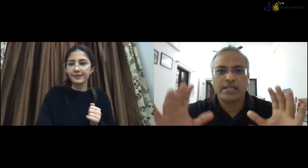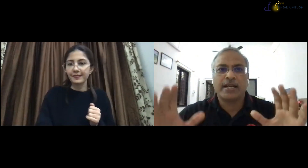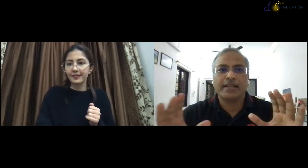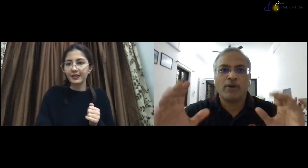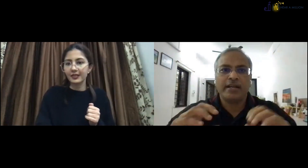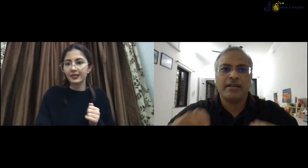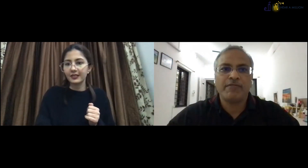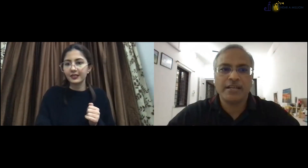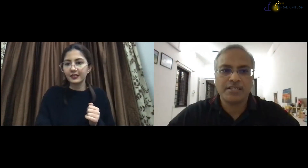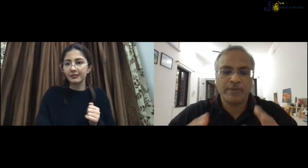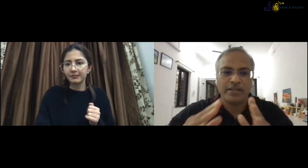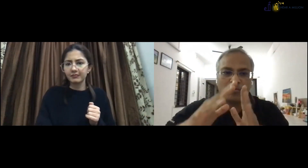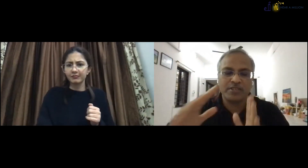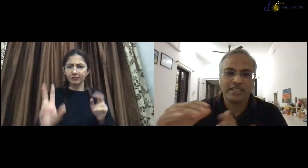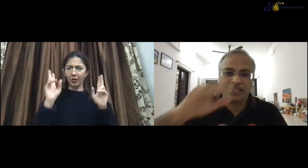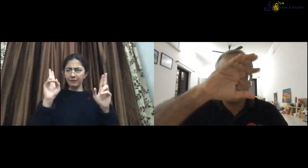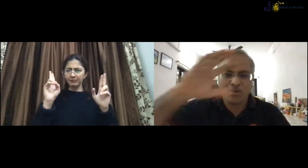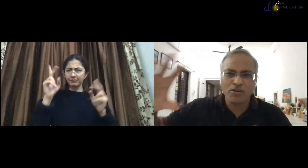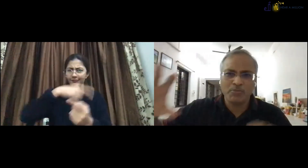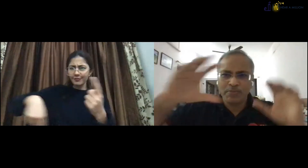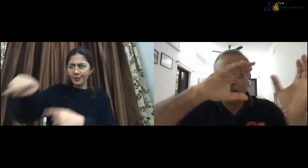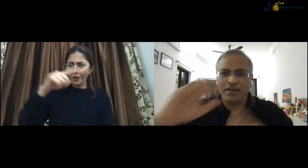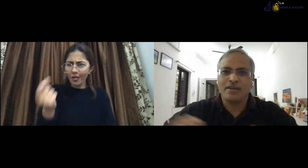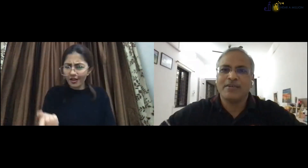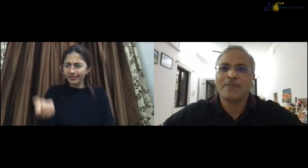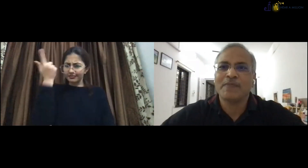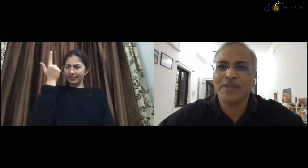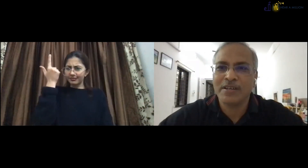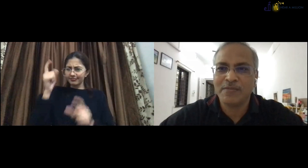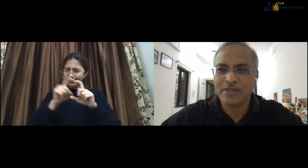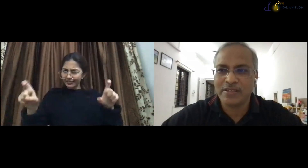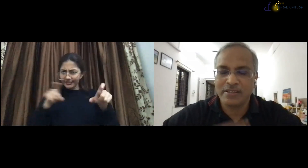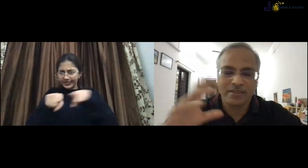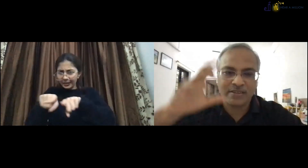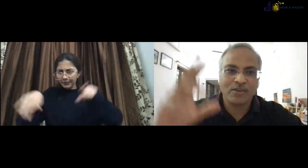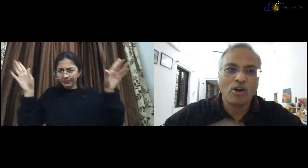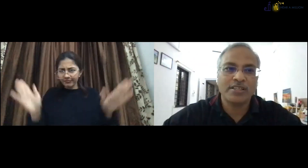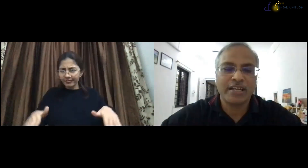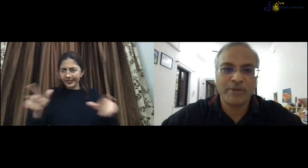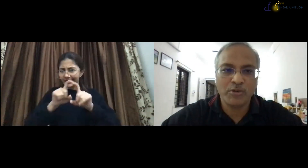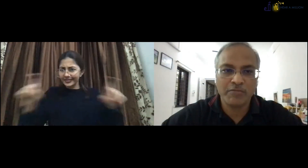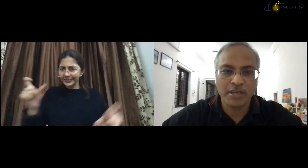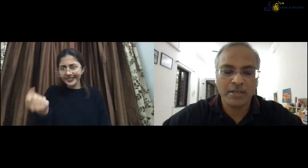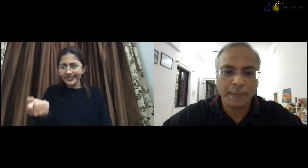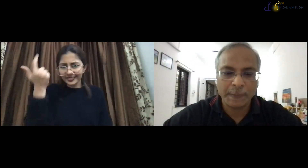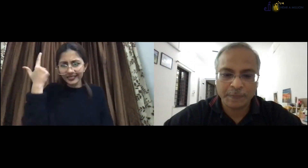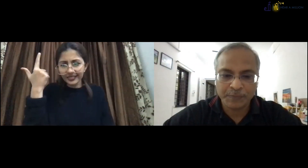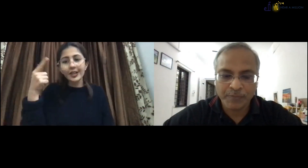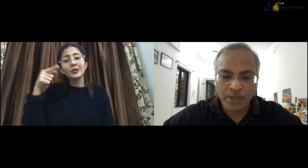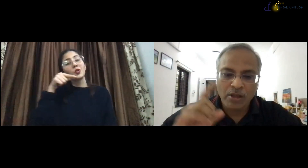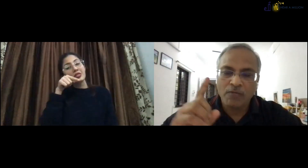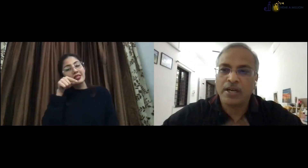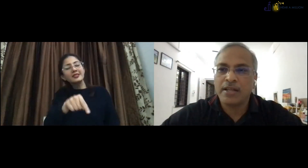So hope you understand, I think, why deaf leadership, and you see this whole how the cause can be going